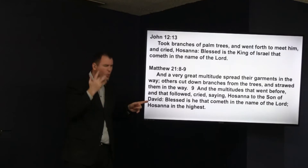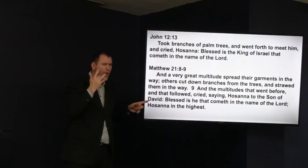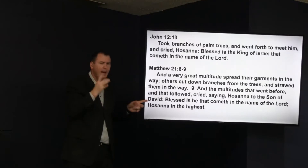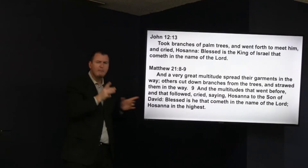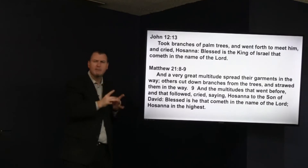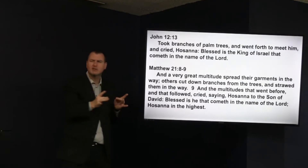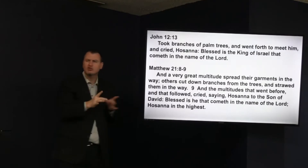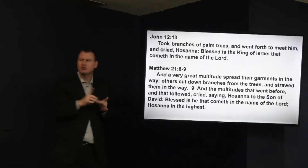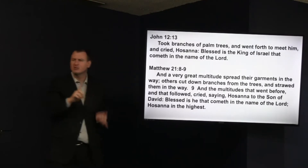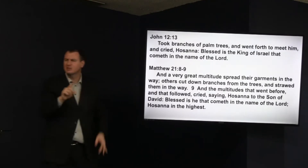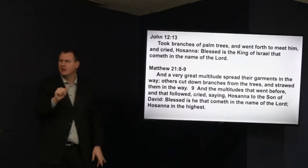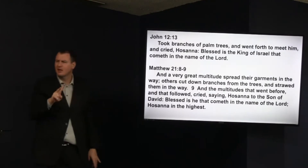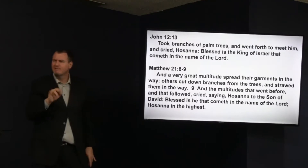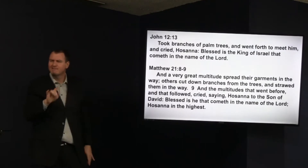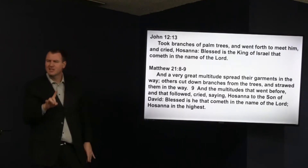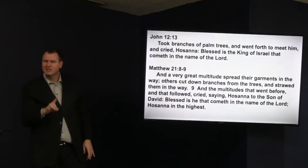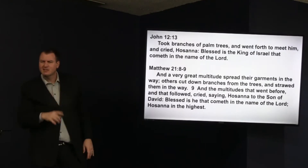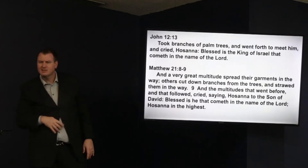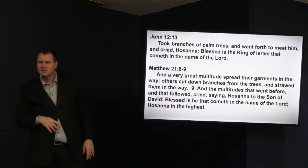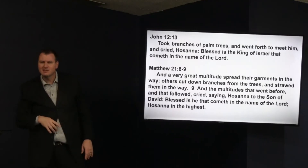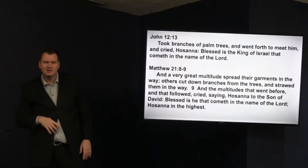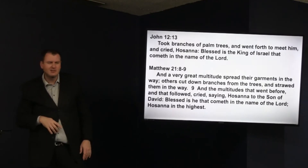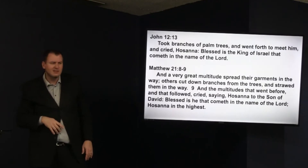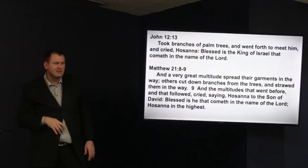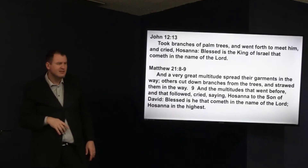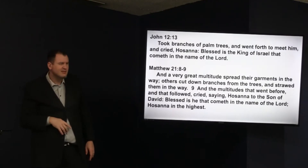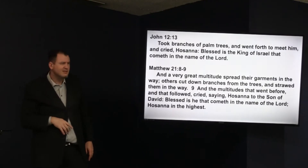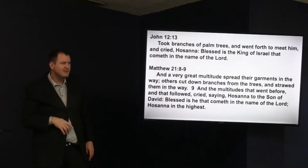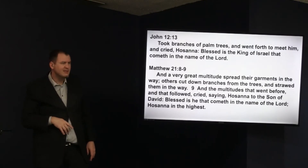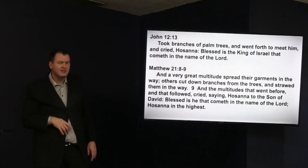Interesting. Why did they mention David?